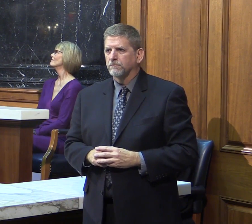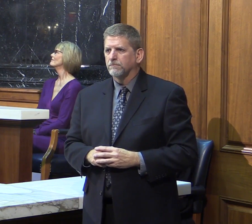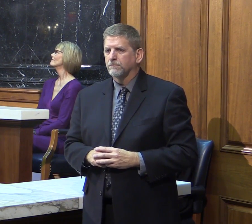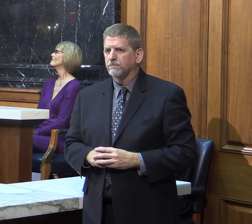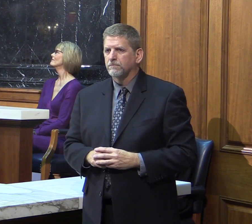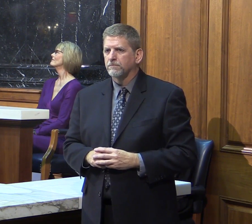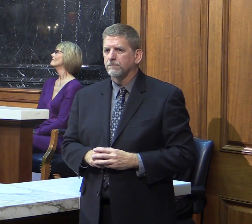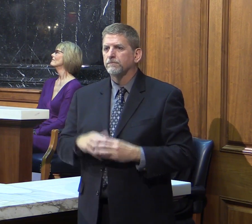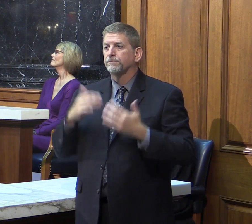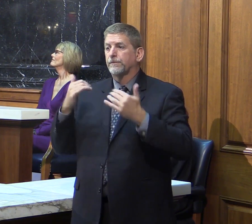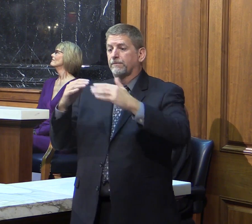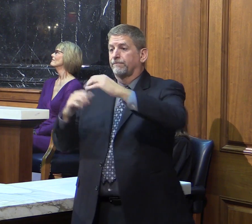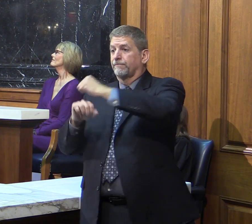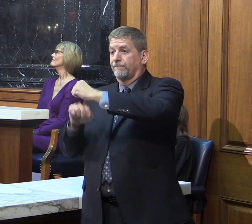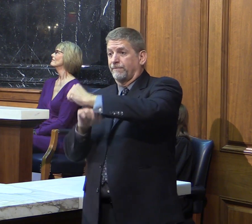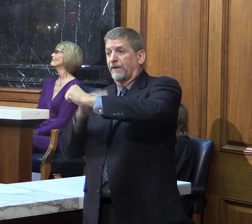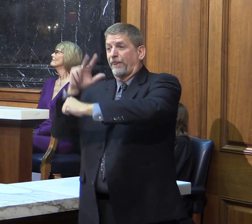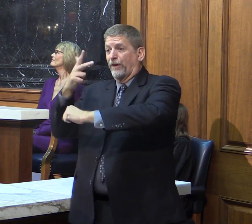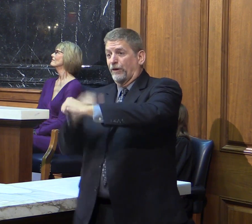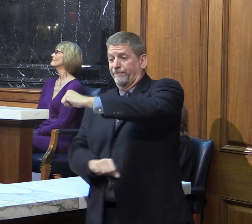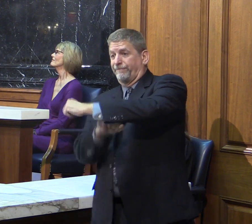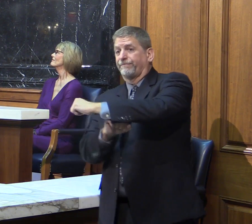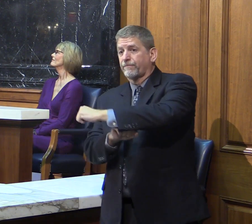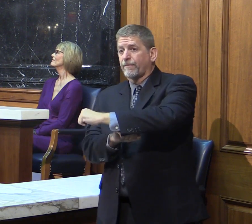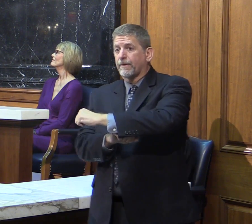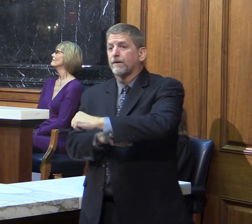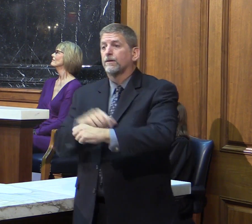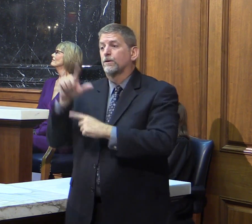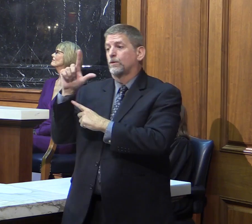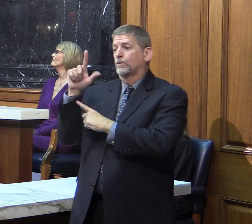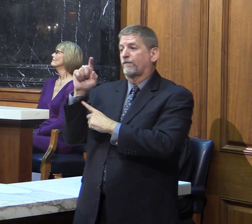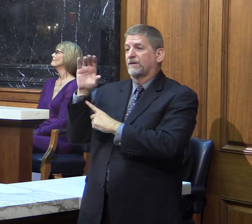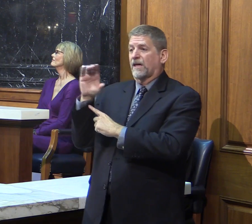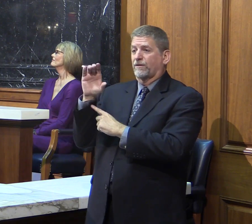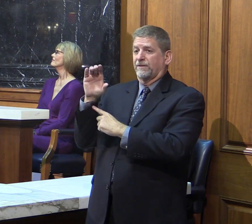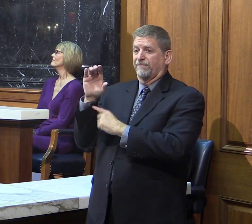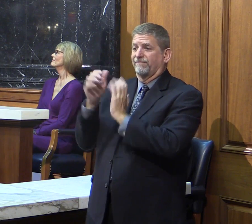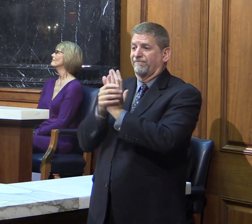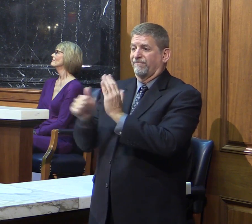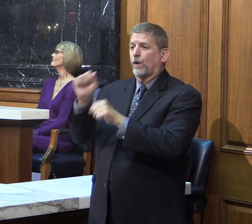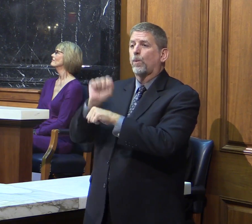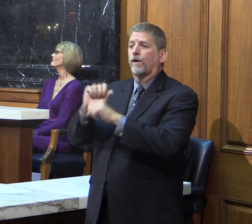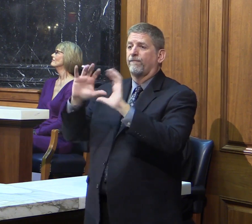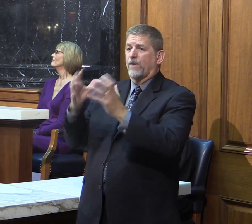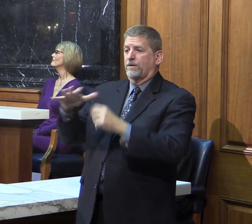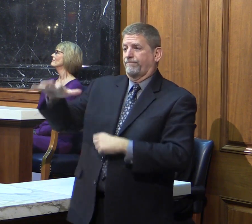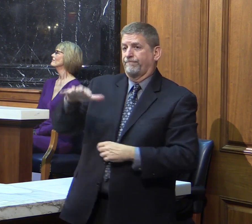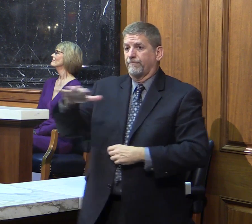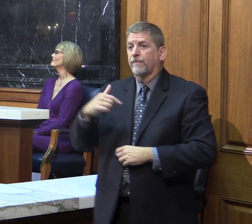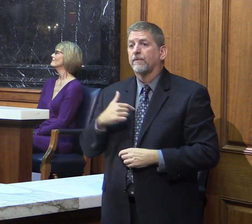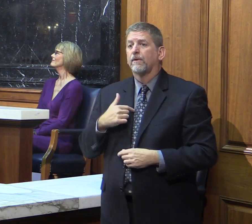My third pillar is to develop a 21st century skilled and ready workforce. Our plans need to be